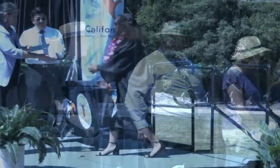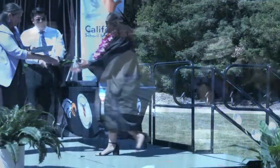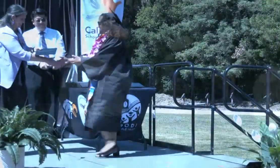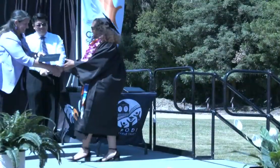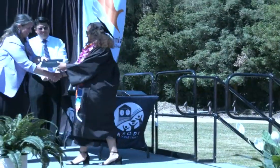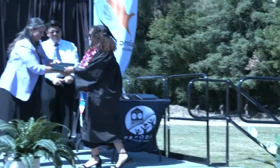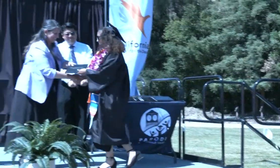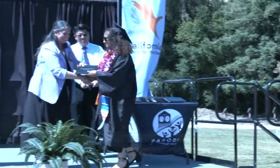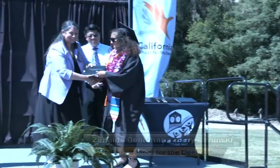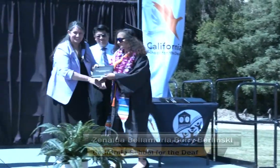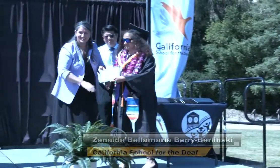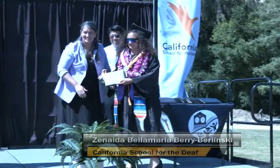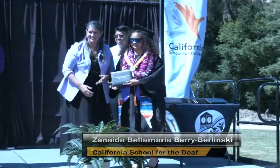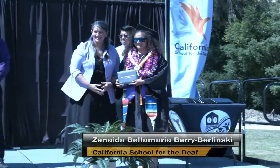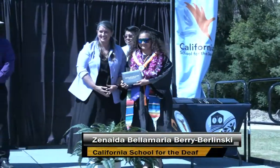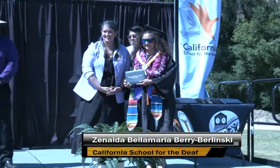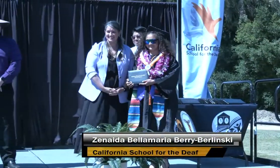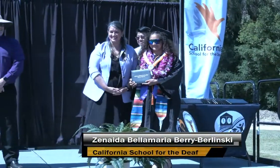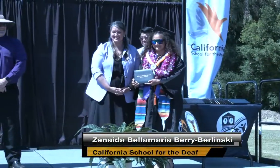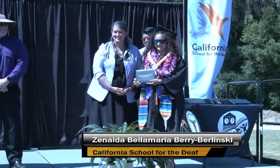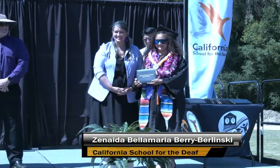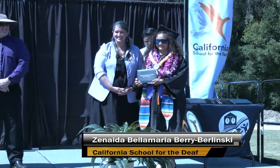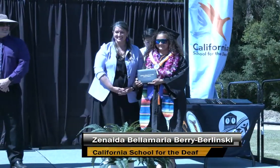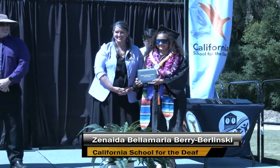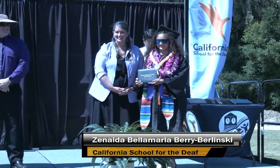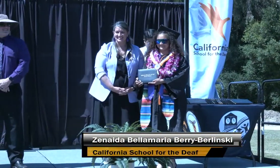Zanita Bellamaria Barry Berlinski.